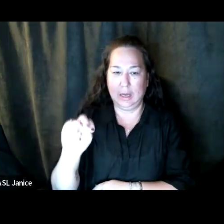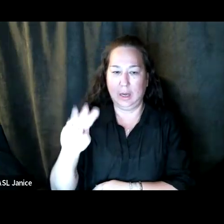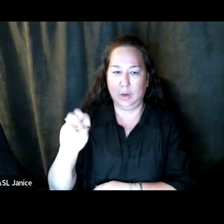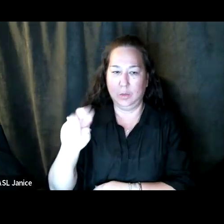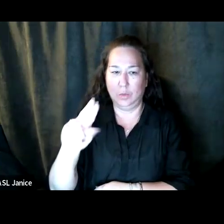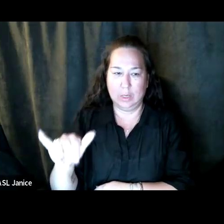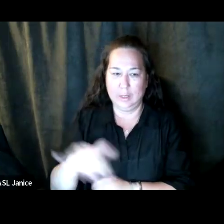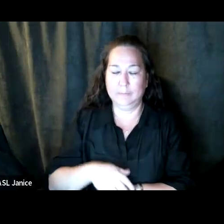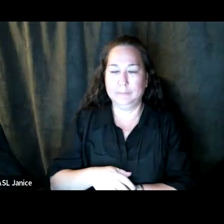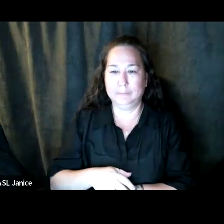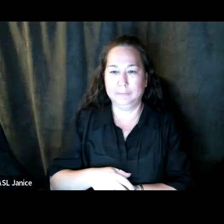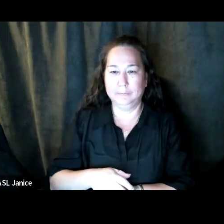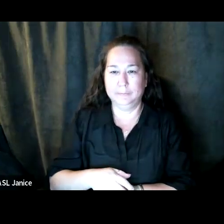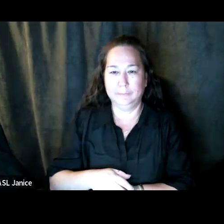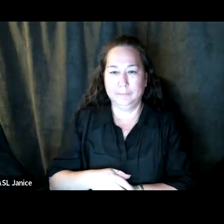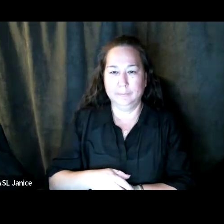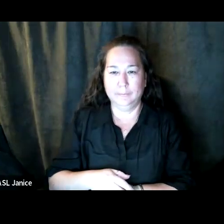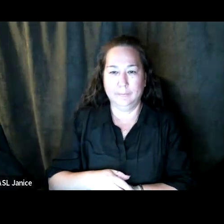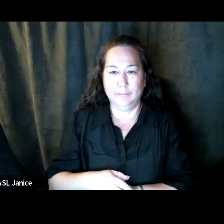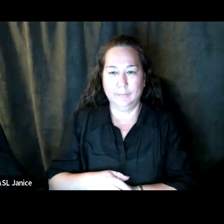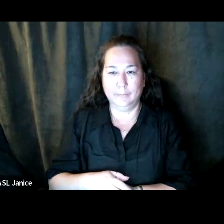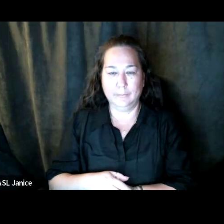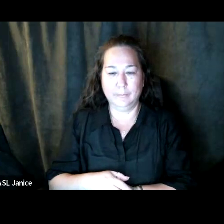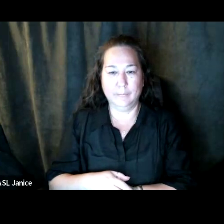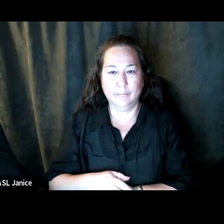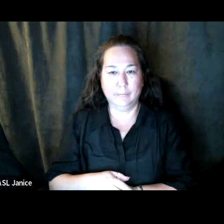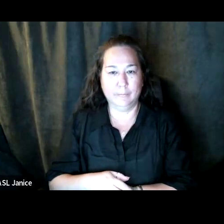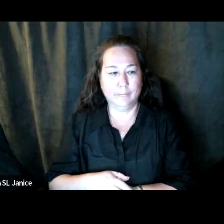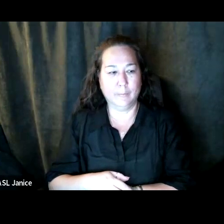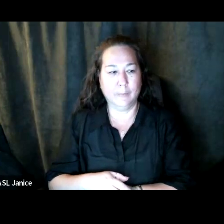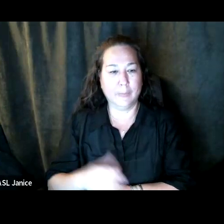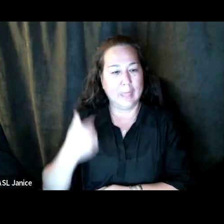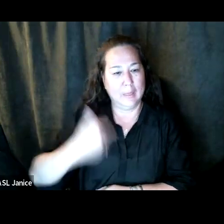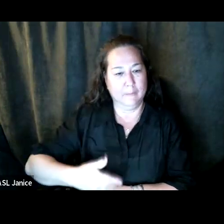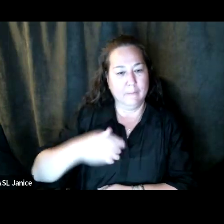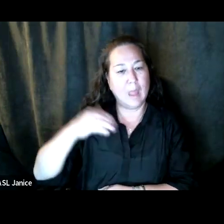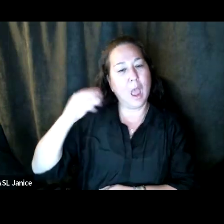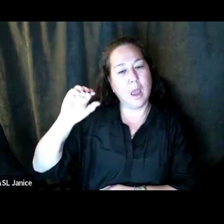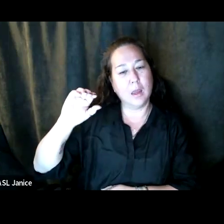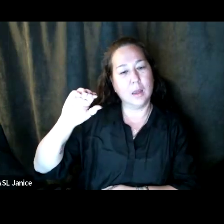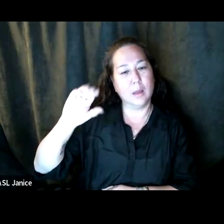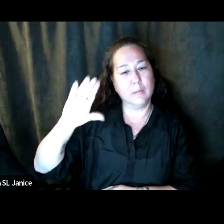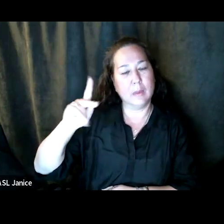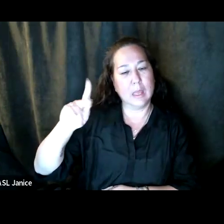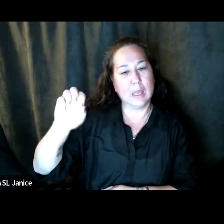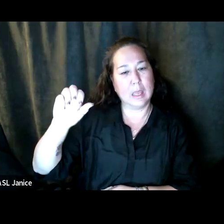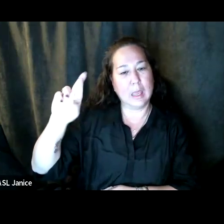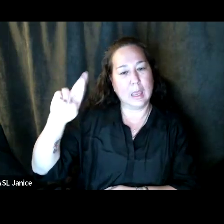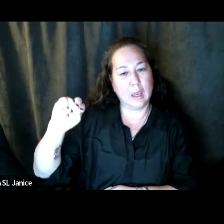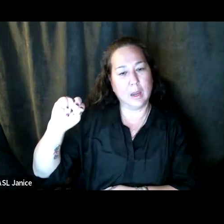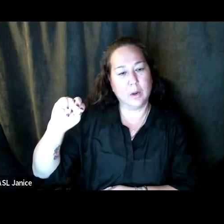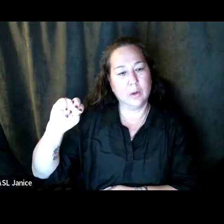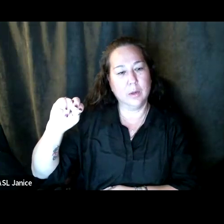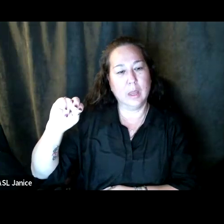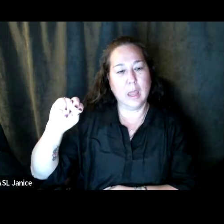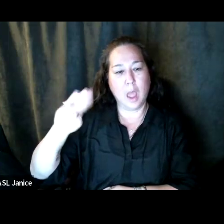Hello. Thank you for taking the time to hear me speak. My name is Karen Moni Brodek. I'm the Executive Director, President of the